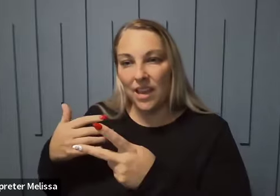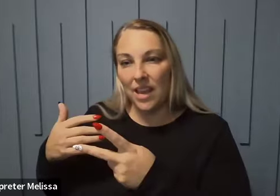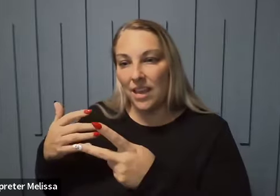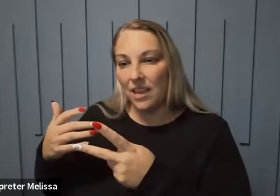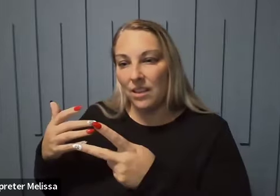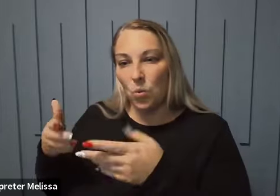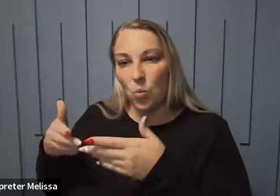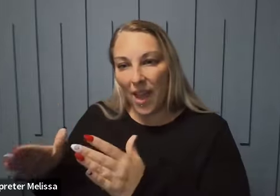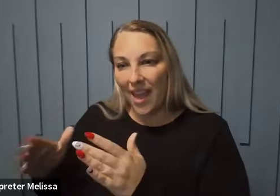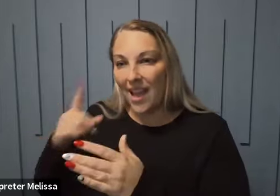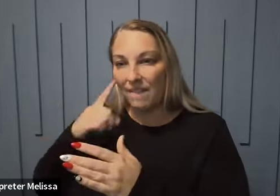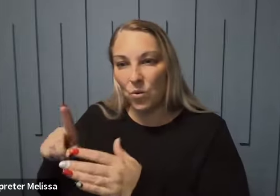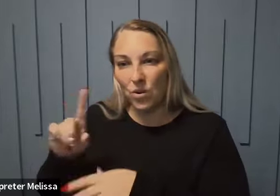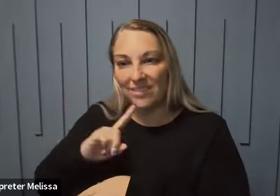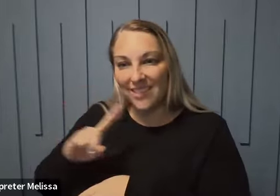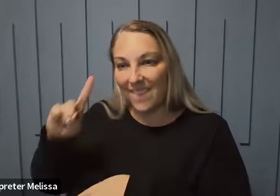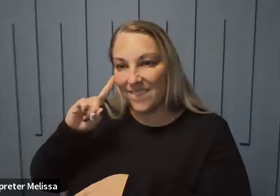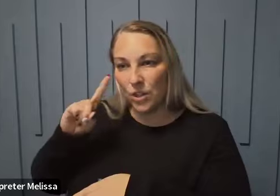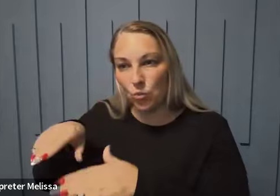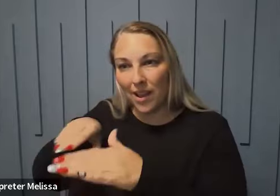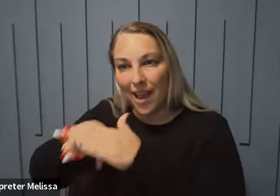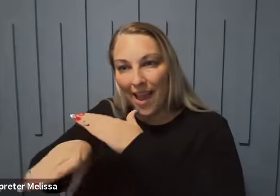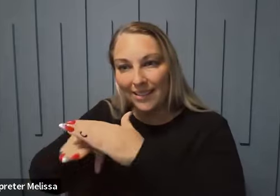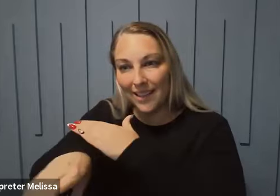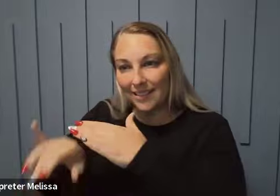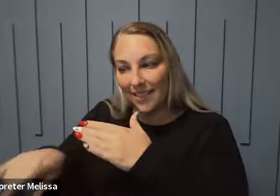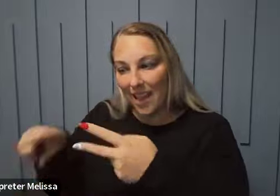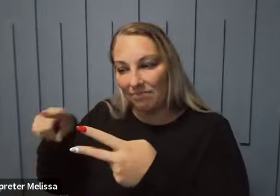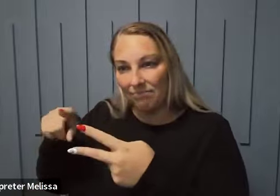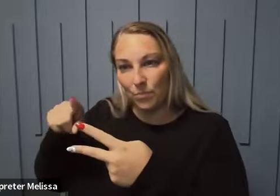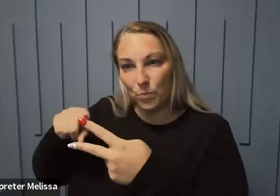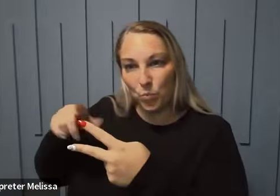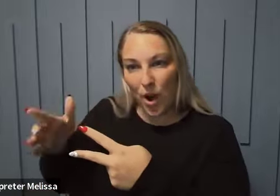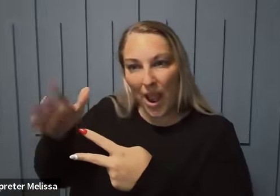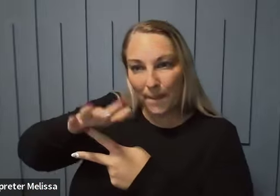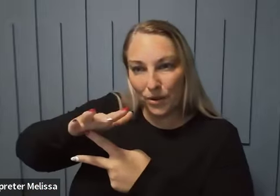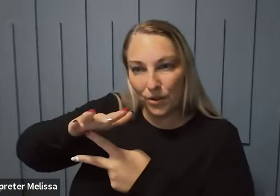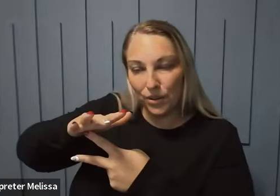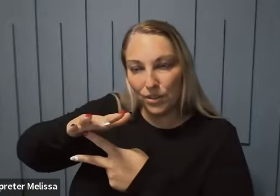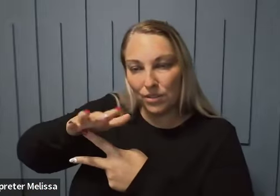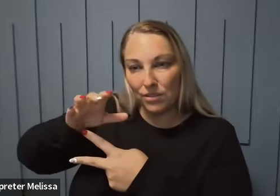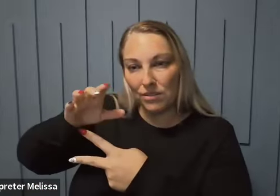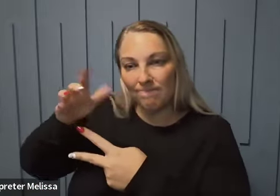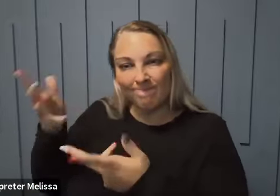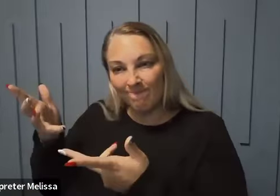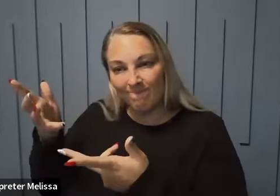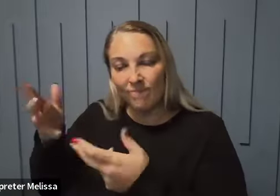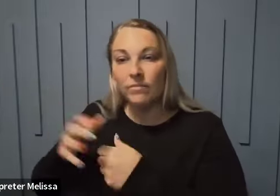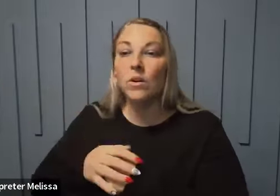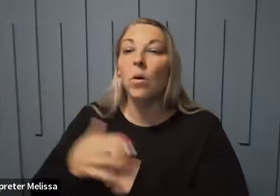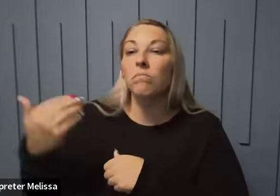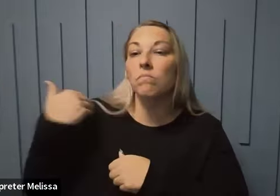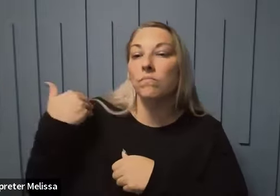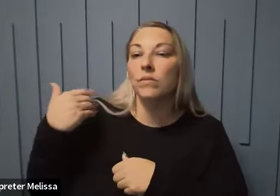its primary form through the air. Like, how are we supposed to do that? So when I studied bilingual education for deaf and hard of